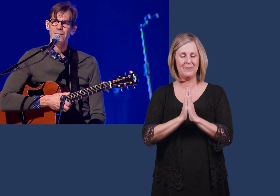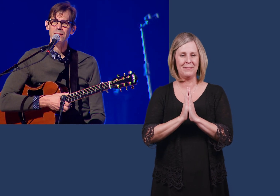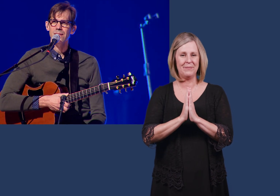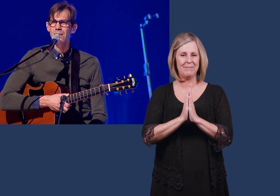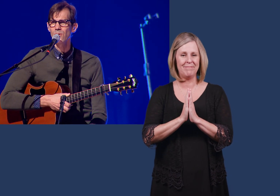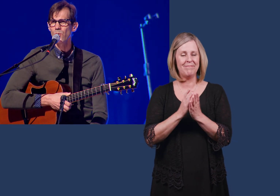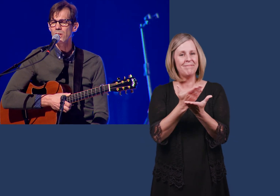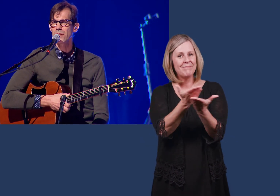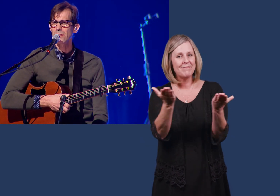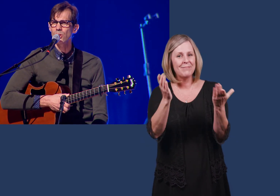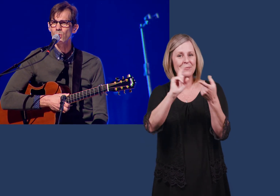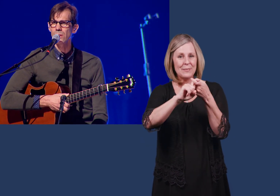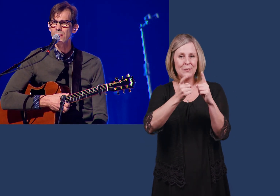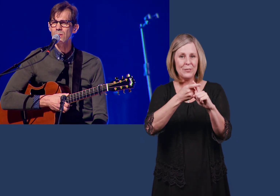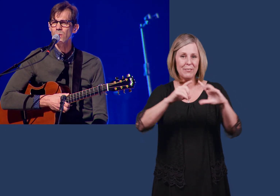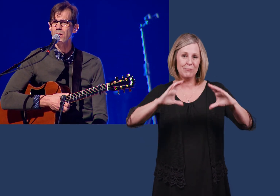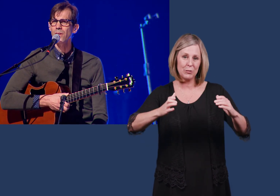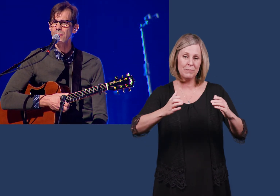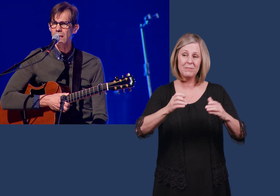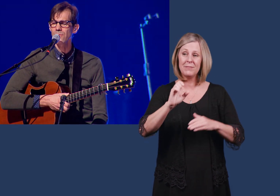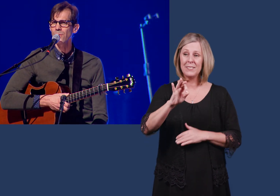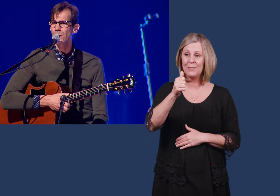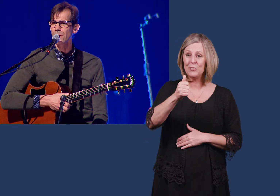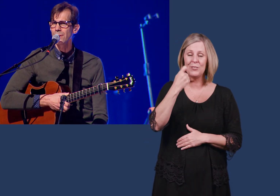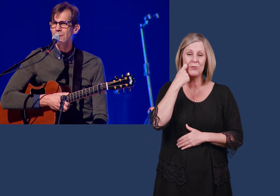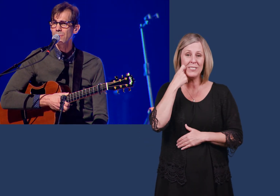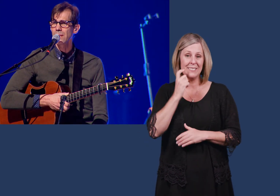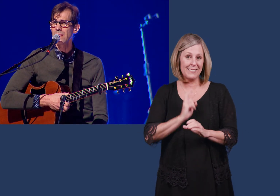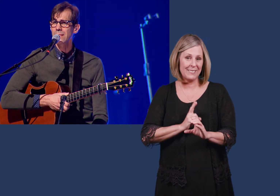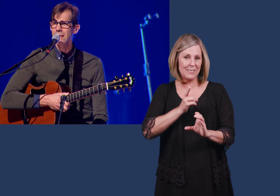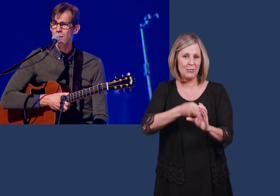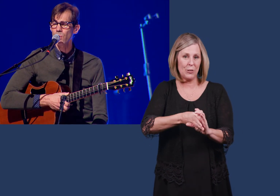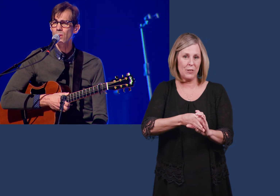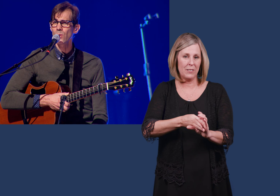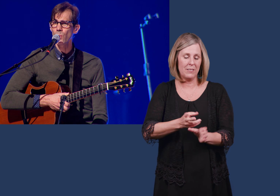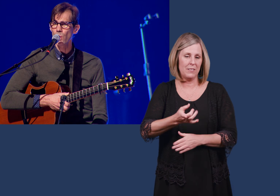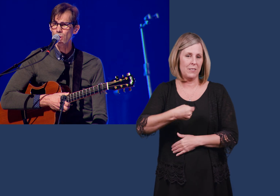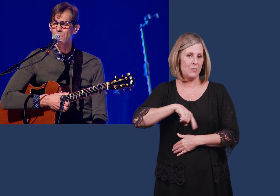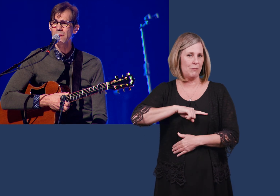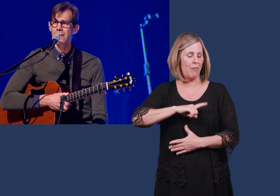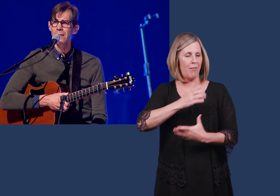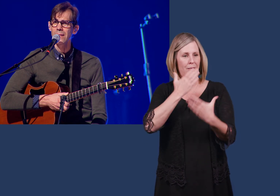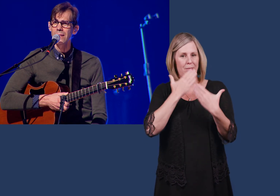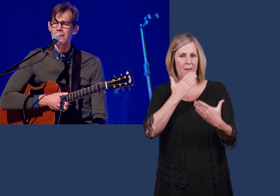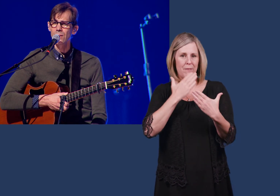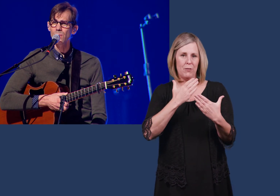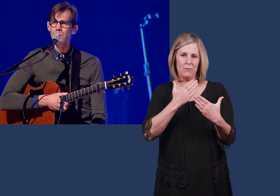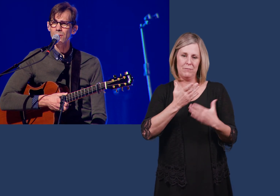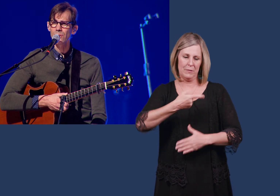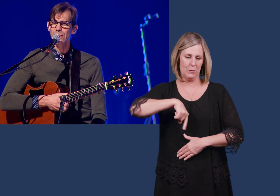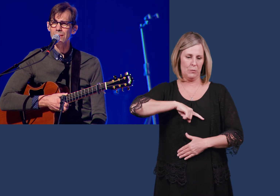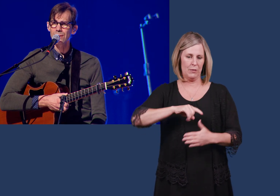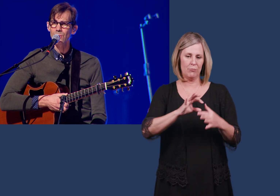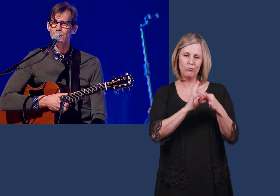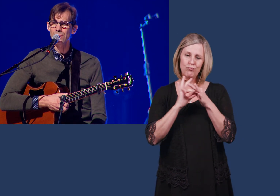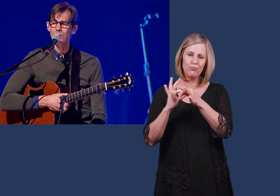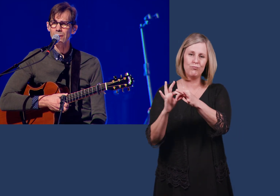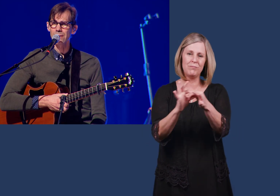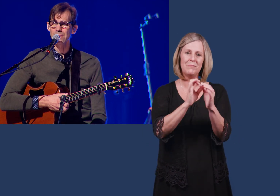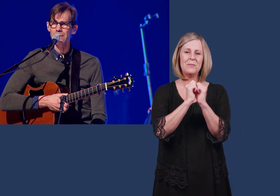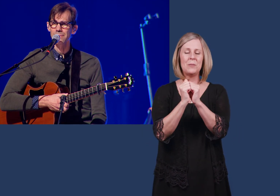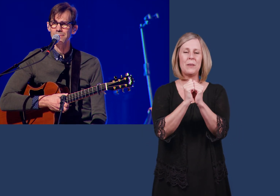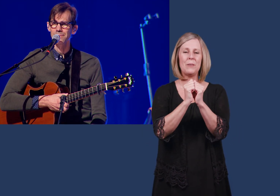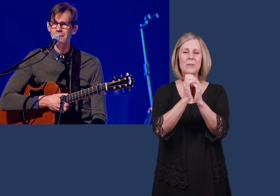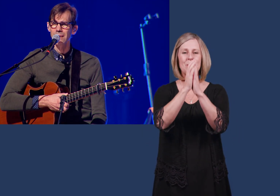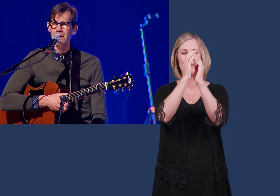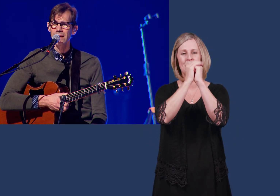Well, friends, if you've recently joined us, we are thankful to be together with you worshiping in the Spirit of Jesus, the risen